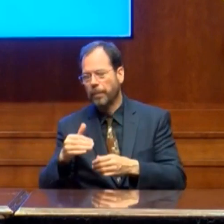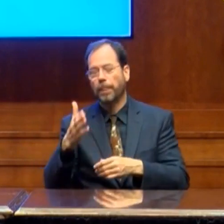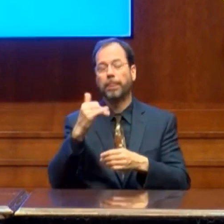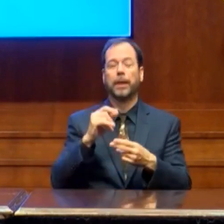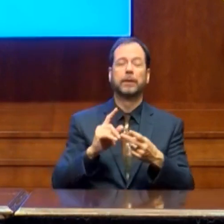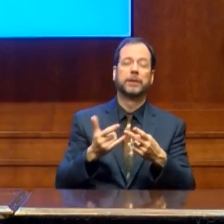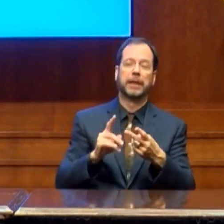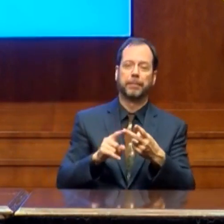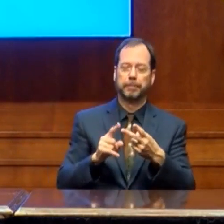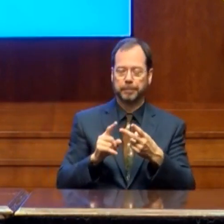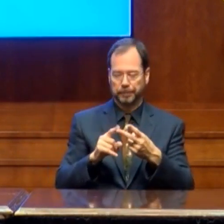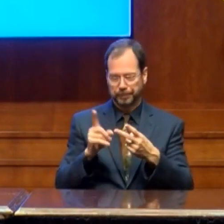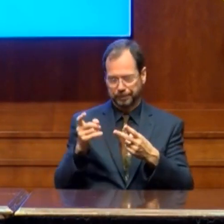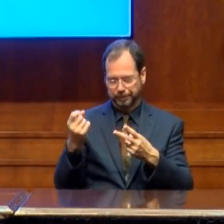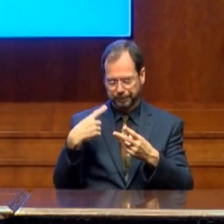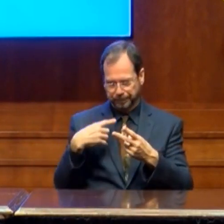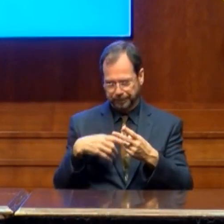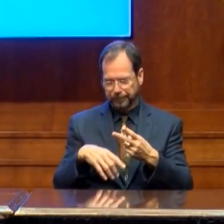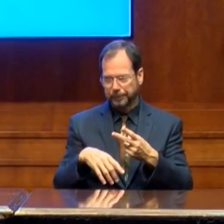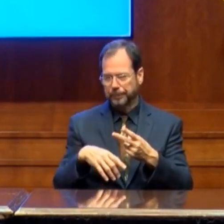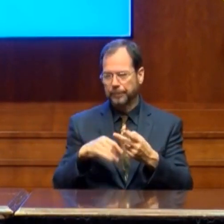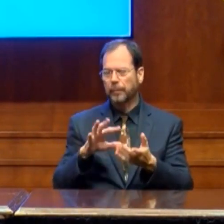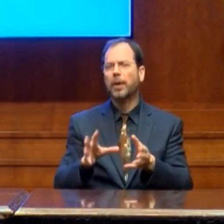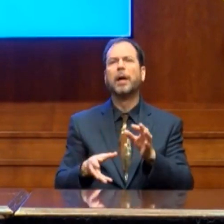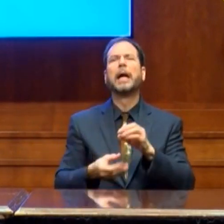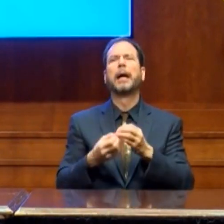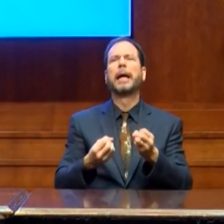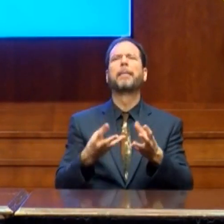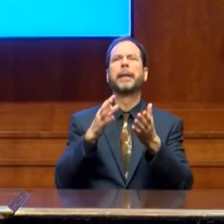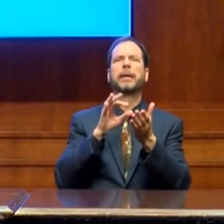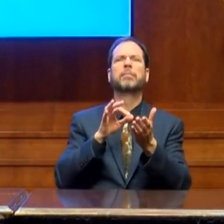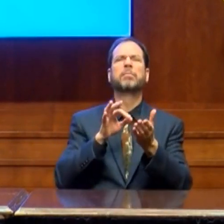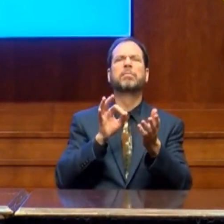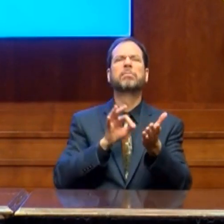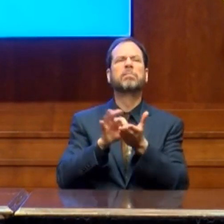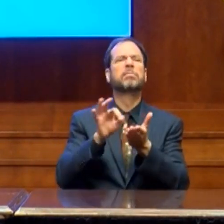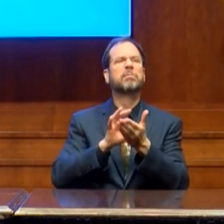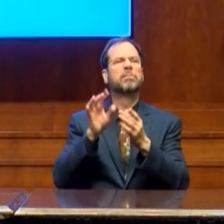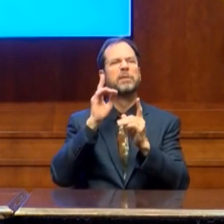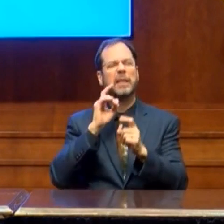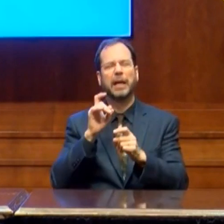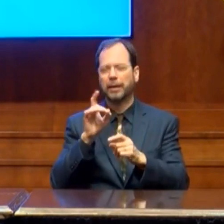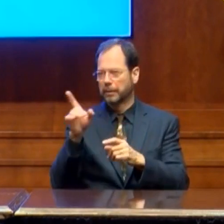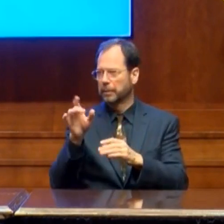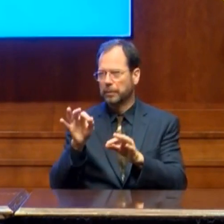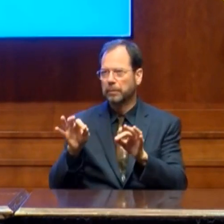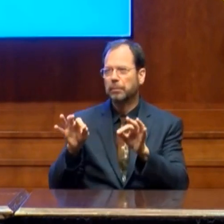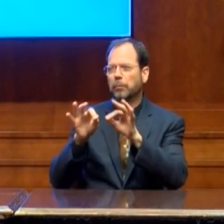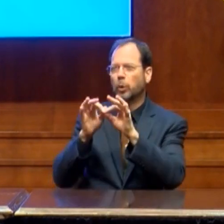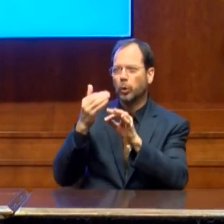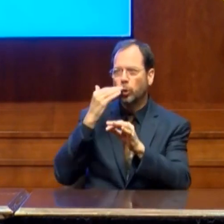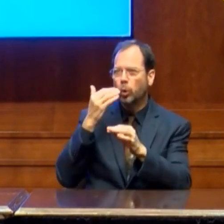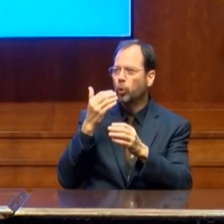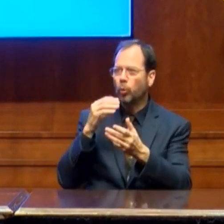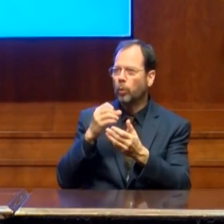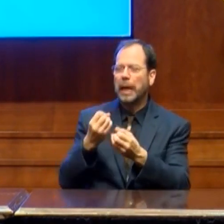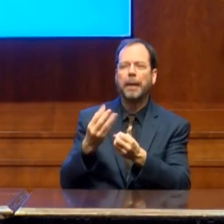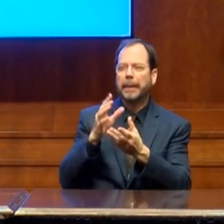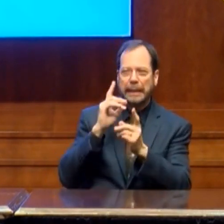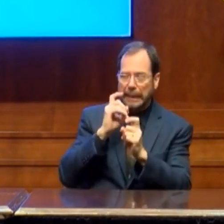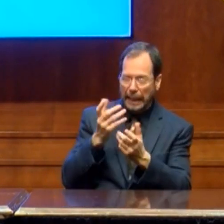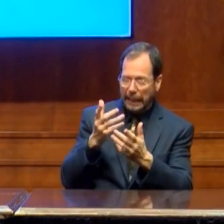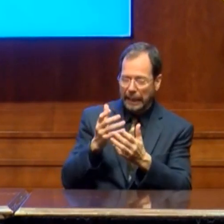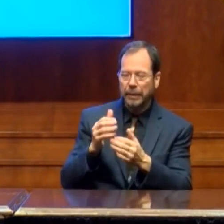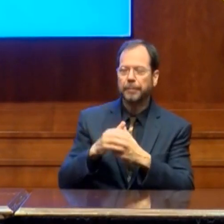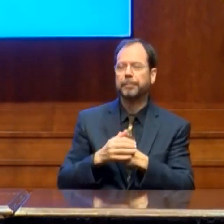forward. Second, with regard to the total amount testing, understand a couple of things with regard to total amount testing,